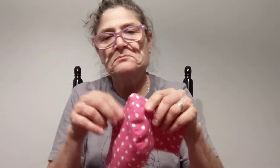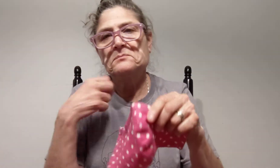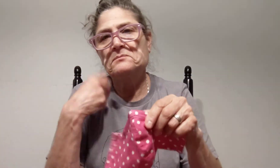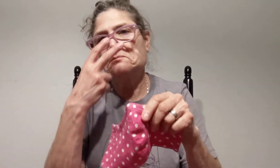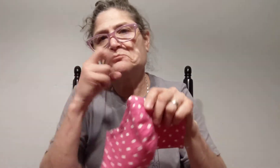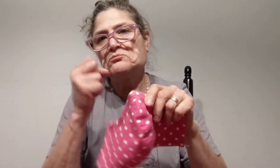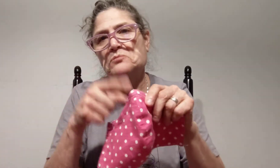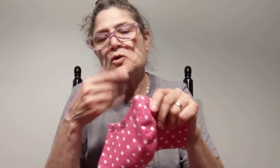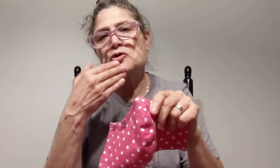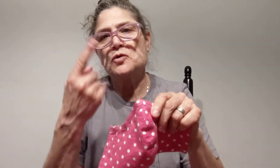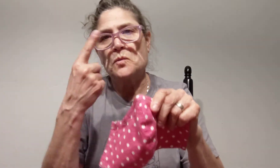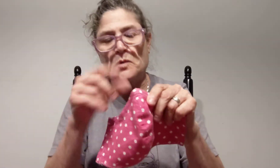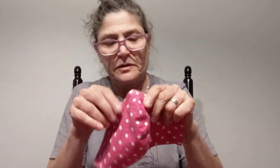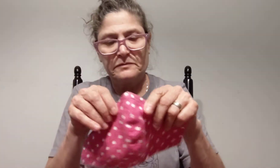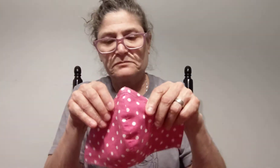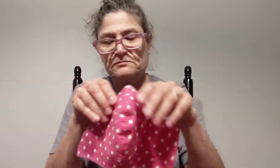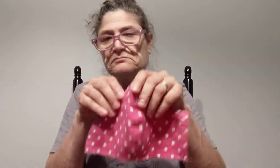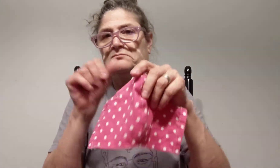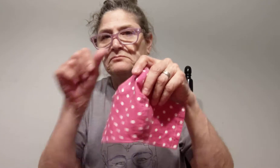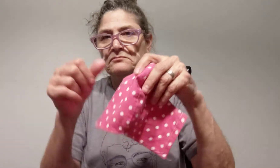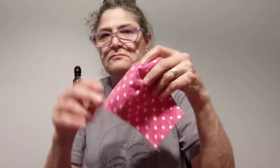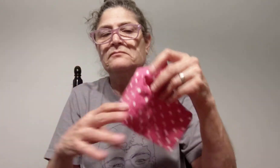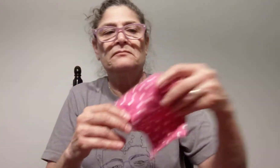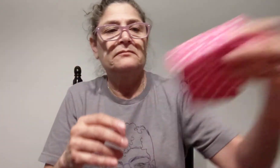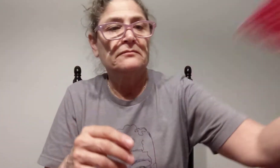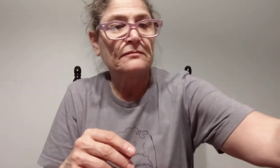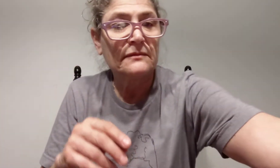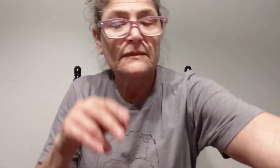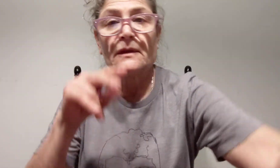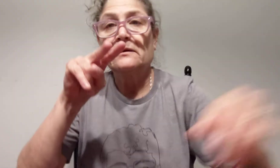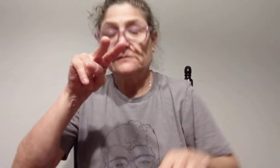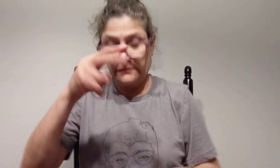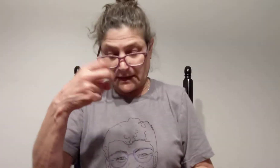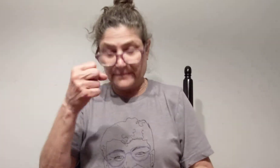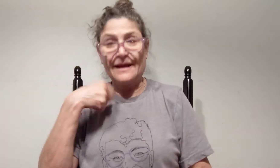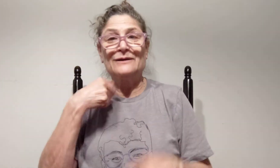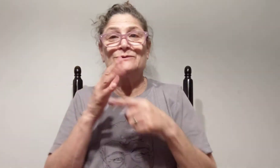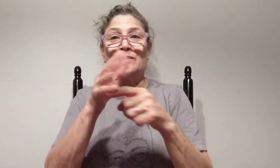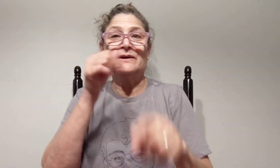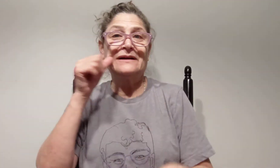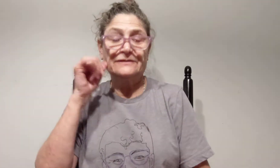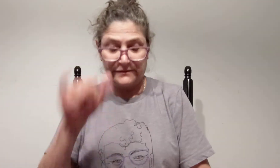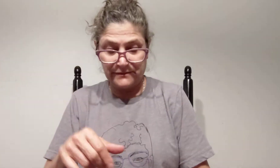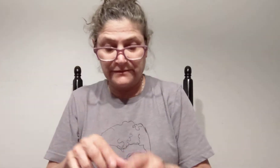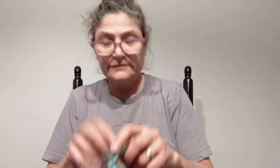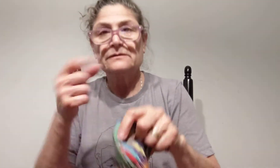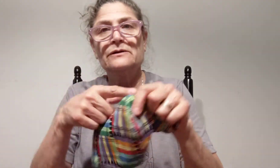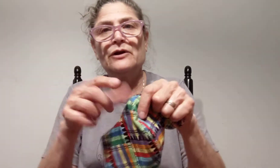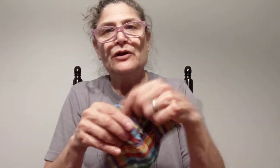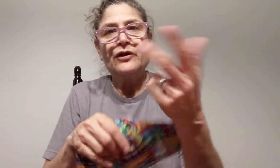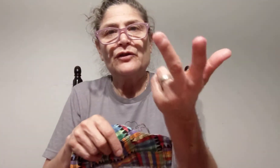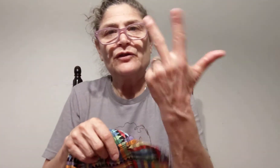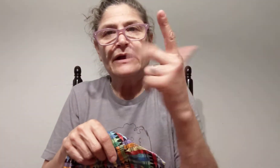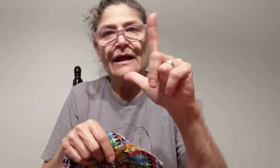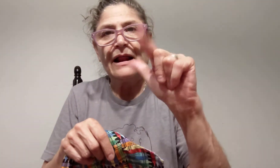welcome back. And laughed with him about all the weight he gained in France. Why is everyone just standing around? Get back to work!